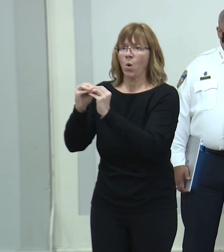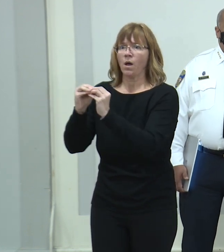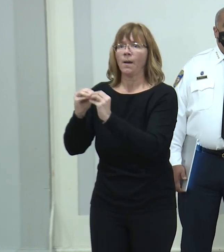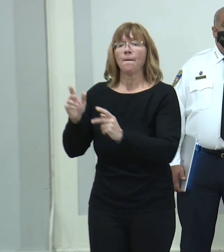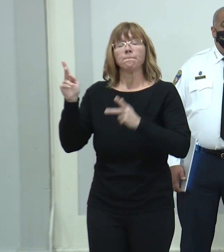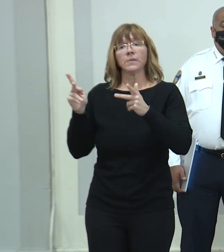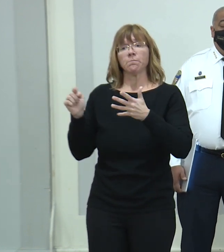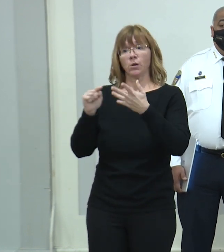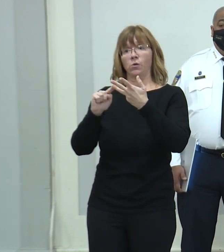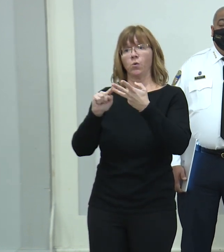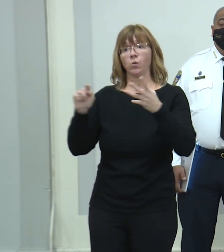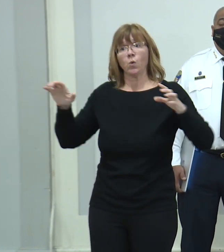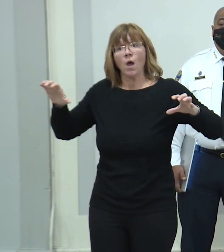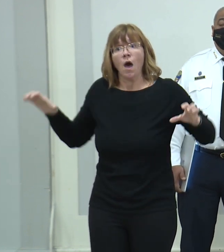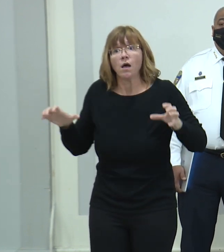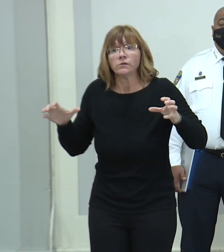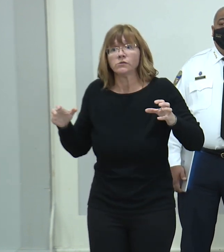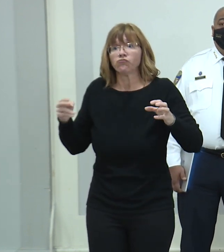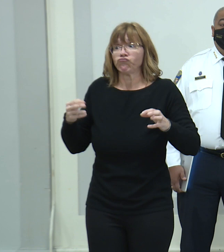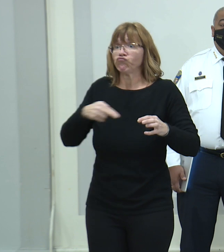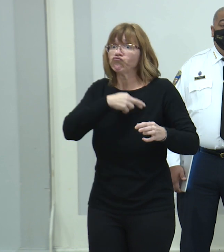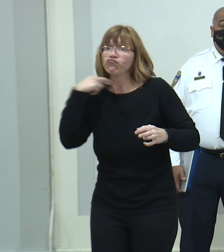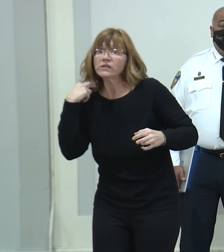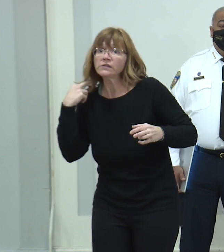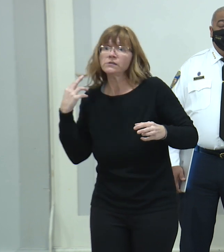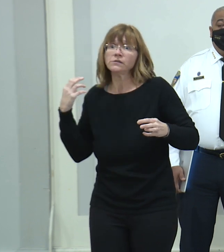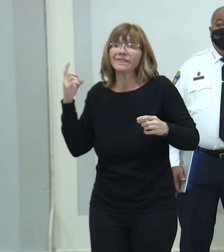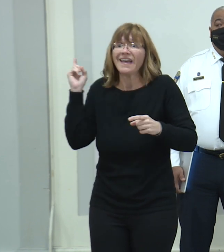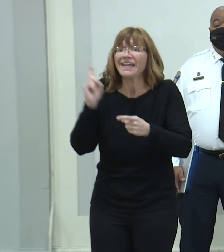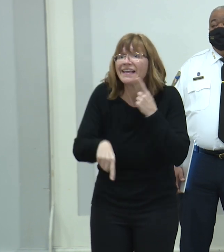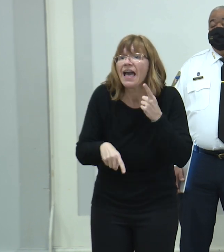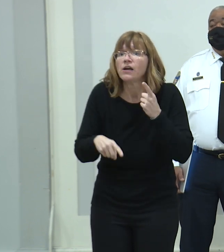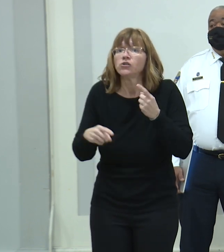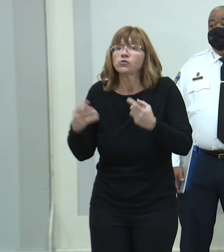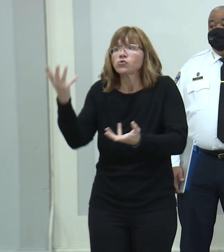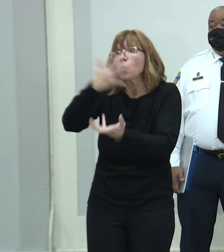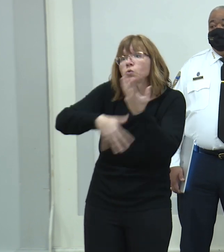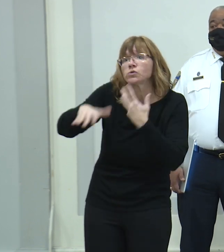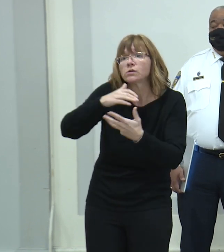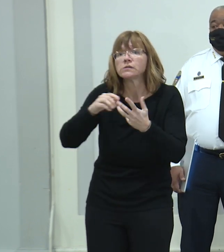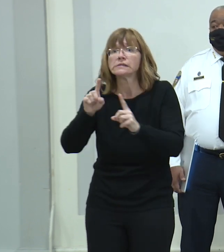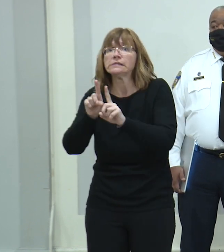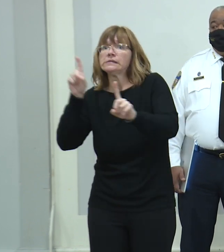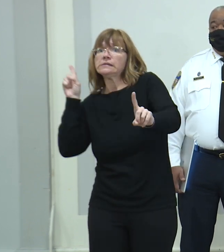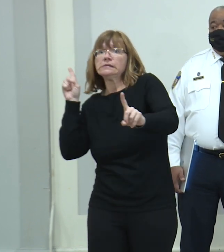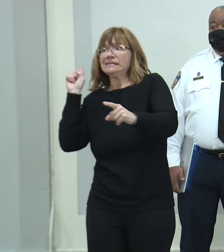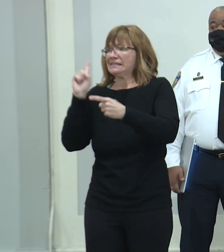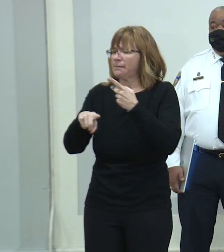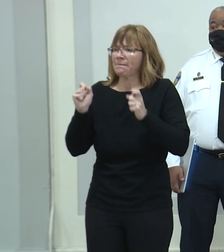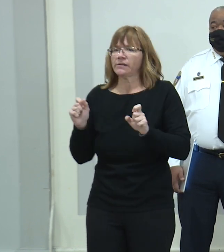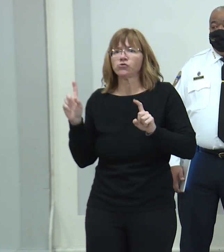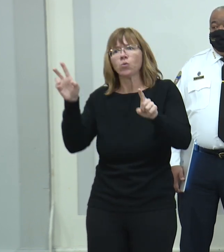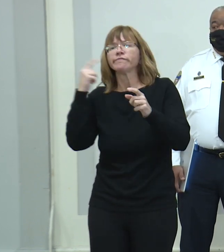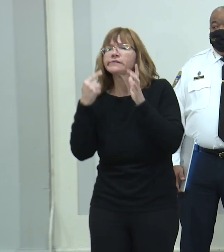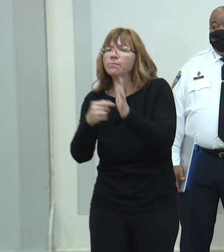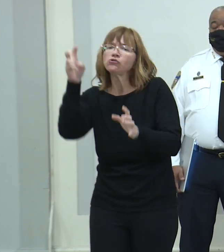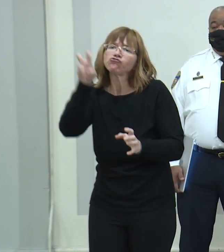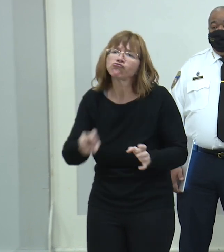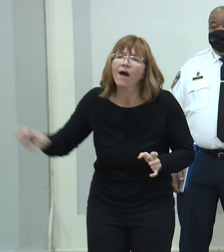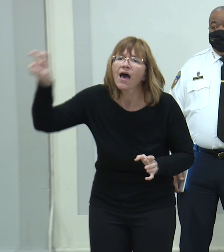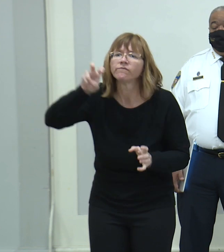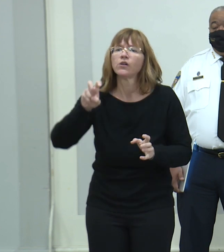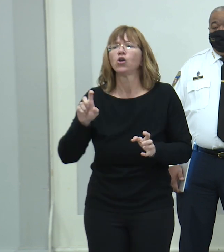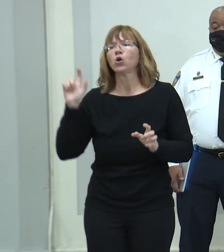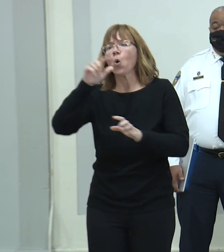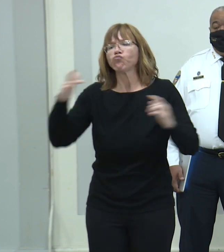higher risk for COVID-19 because they cannot socially distance as needed, such as travel, attending large gatherings, or being in crowded